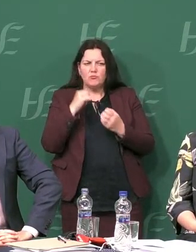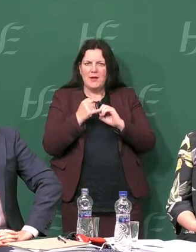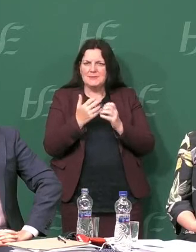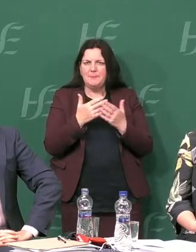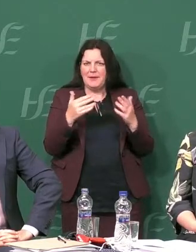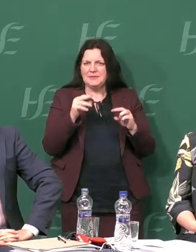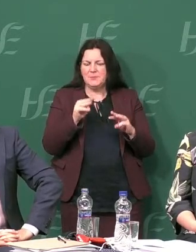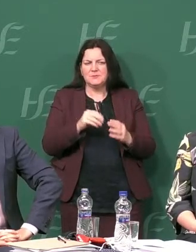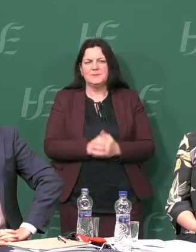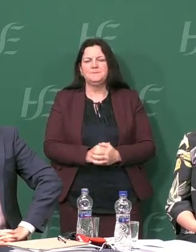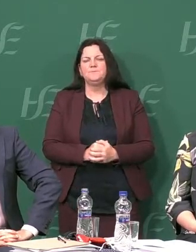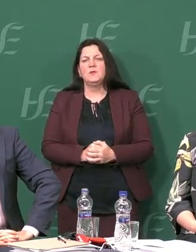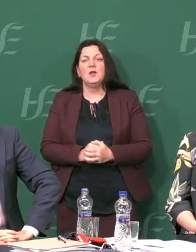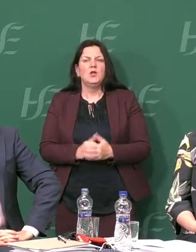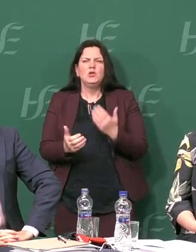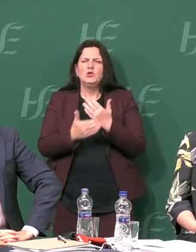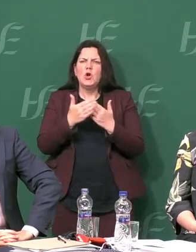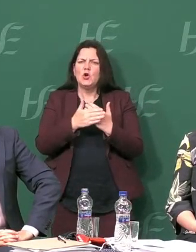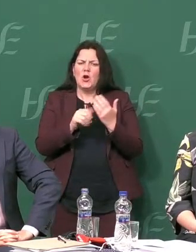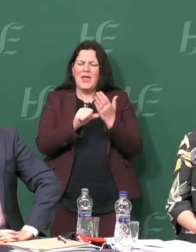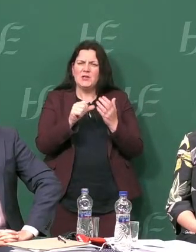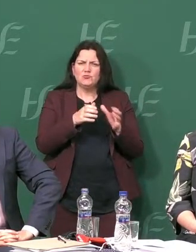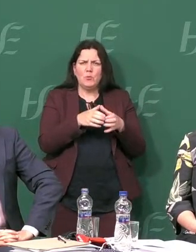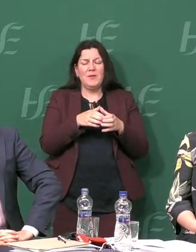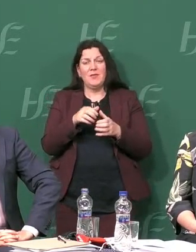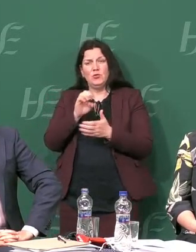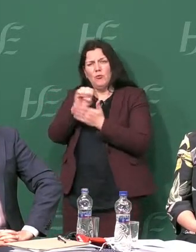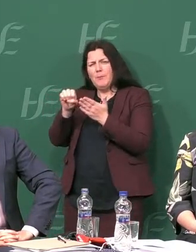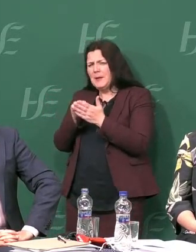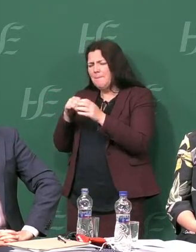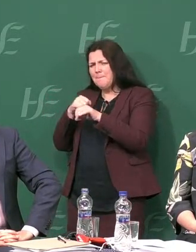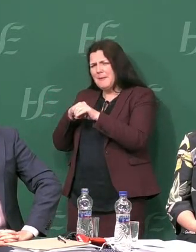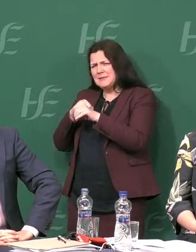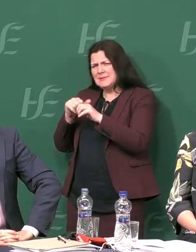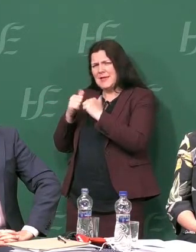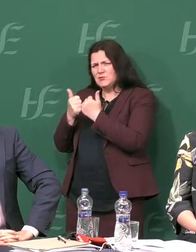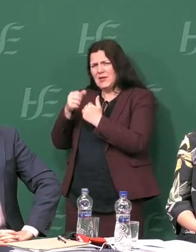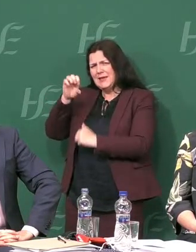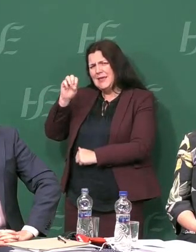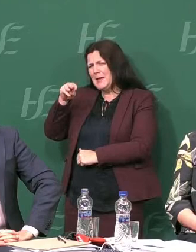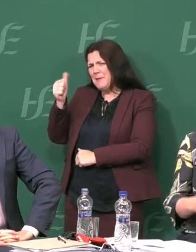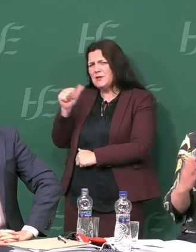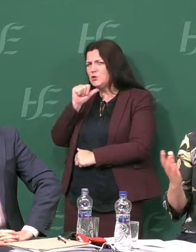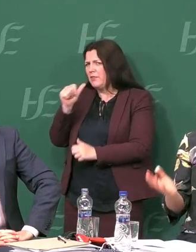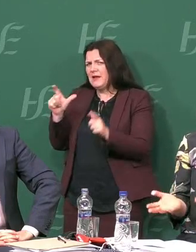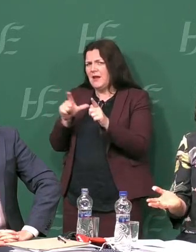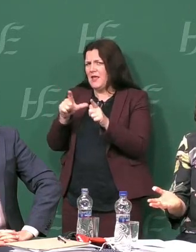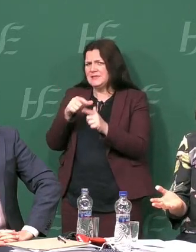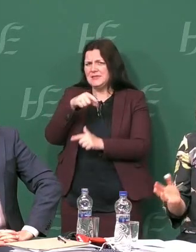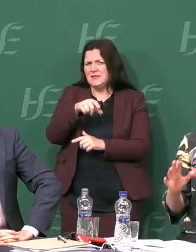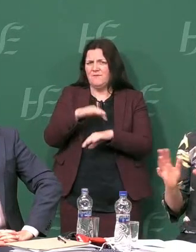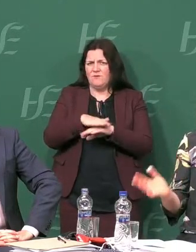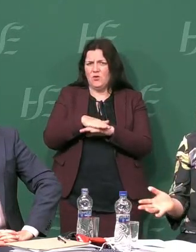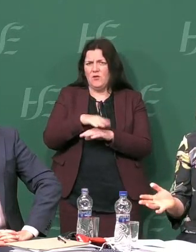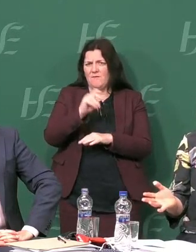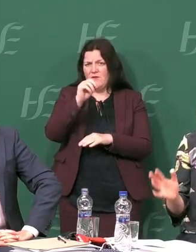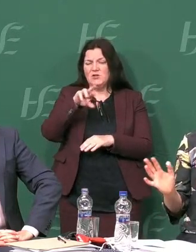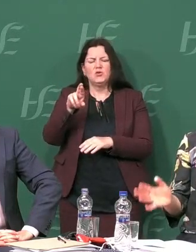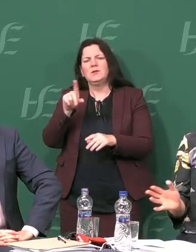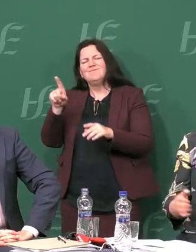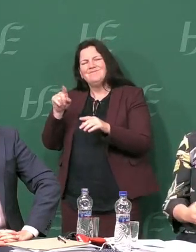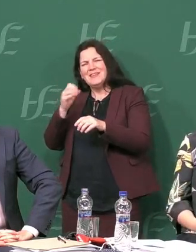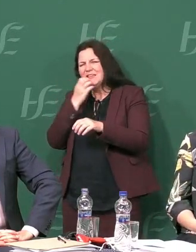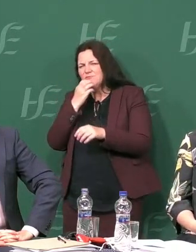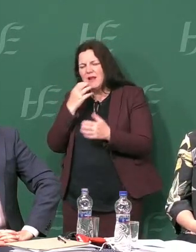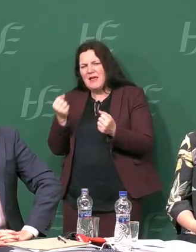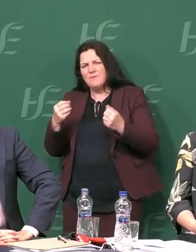possibly can. And in terms of younger age groups, the European Medicines Agency haven't yet licensed Pfizer for the underage. So that was Israel have to have their own medicines